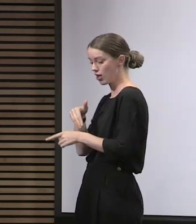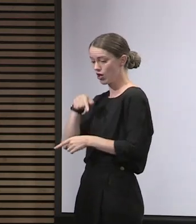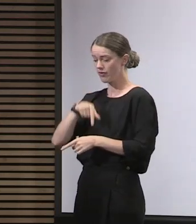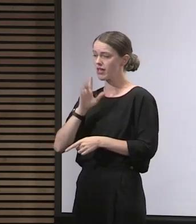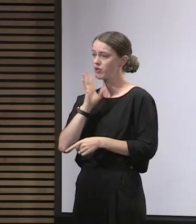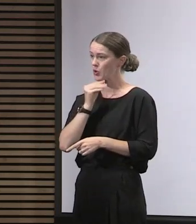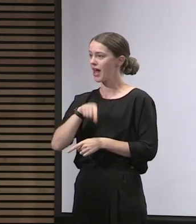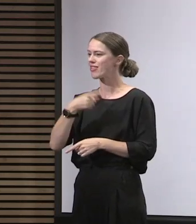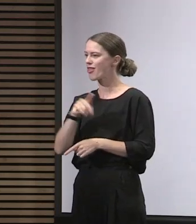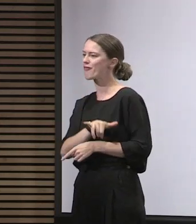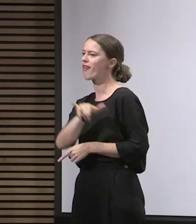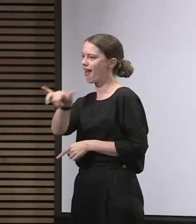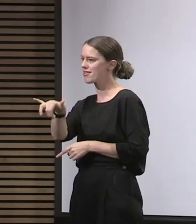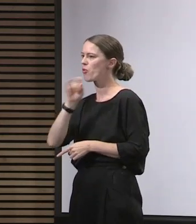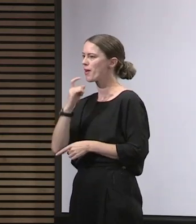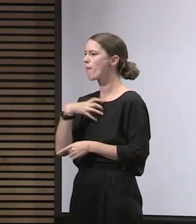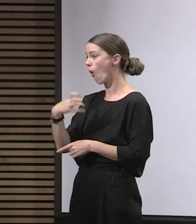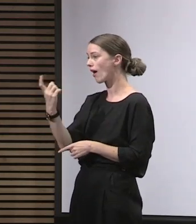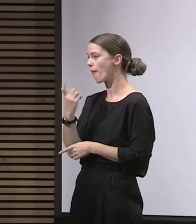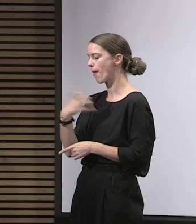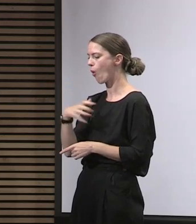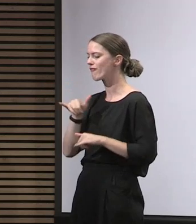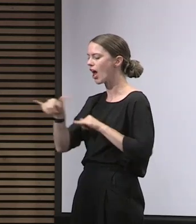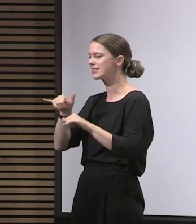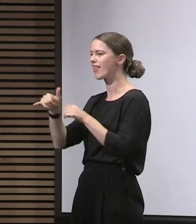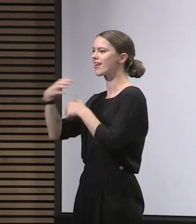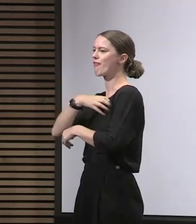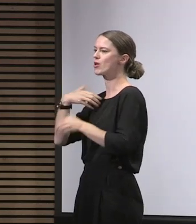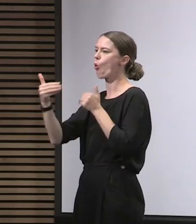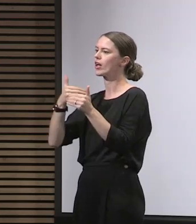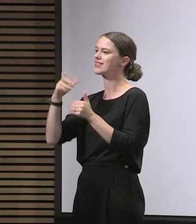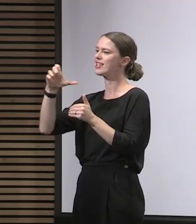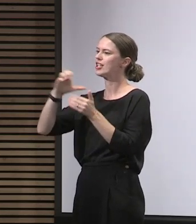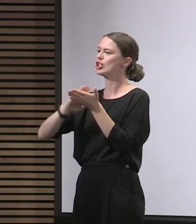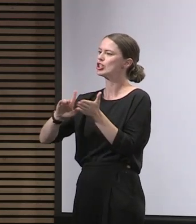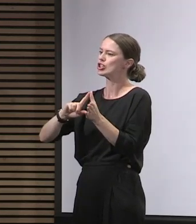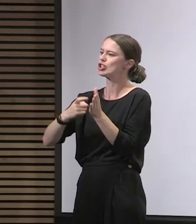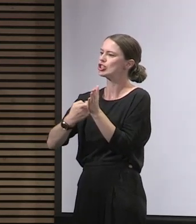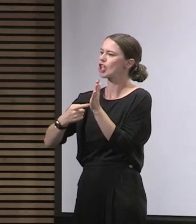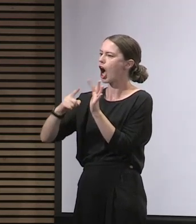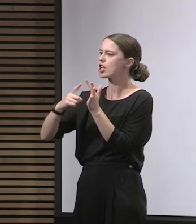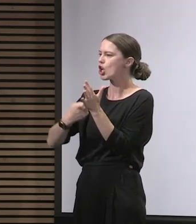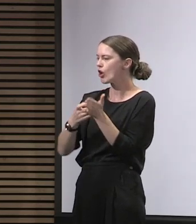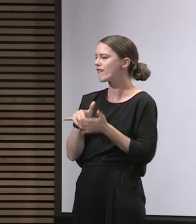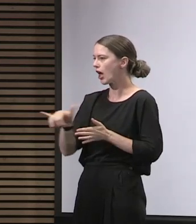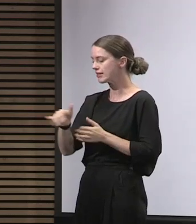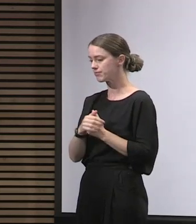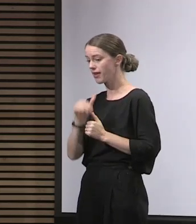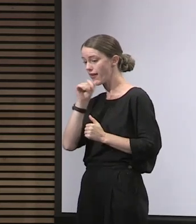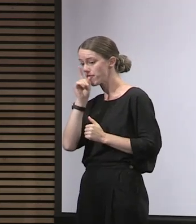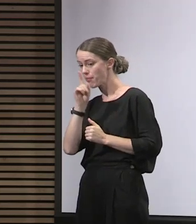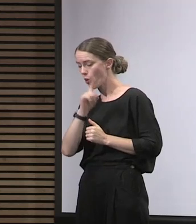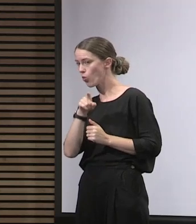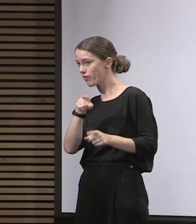this afternoon, and there will be more in the coming days as needed. We are doing our best to move people who are eligible for these